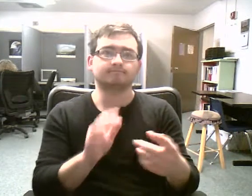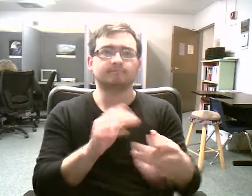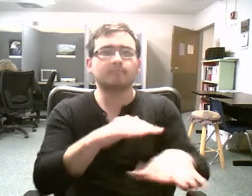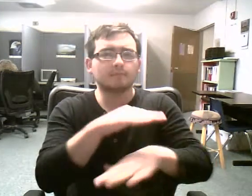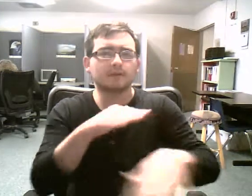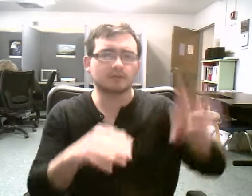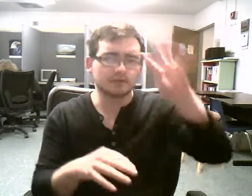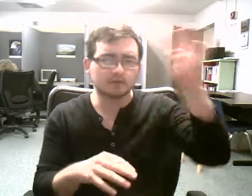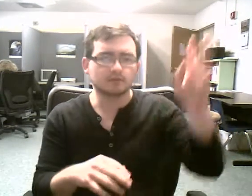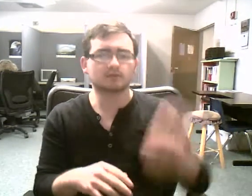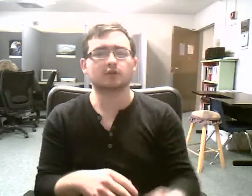product.